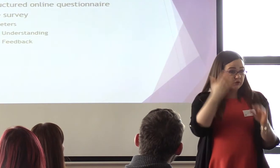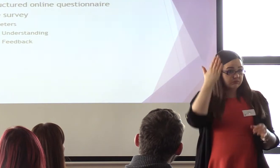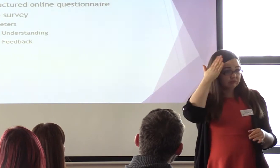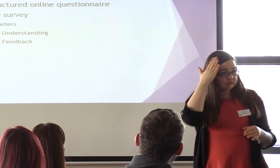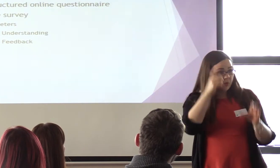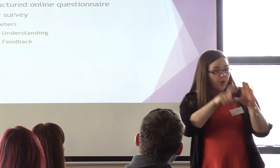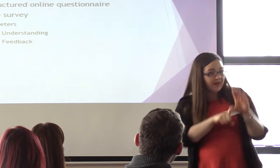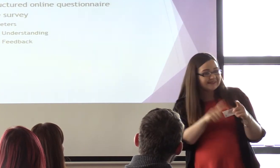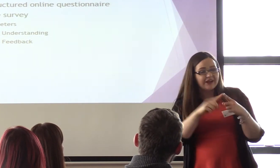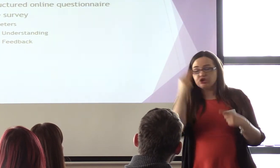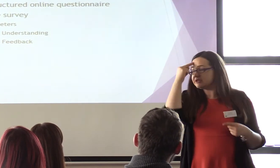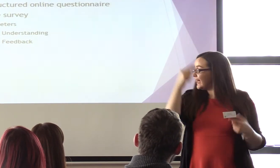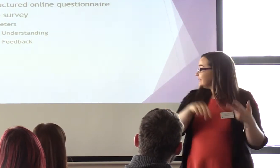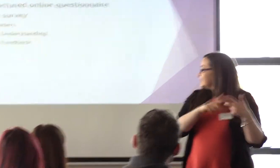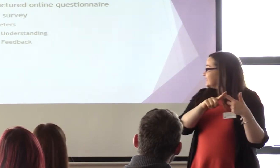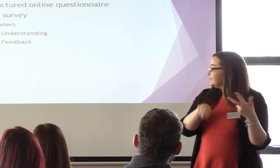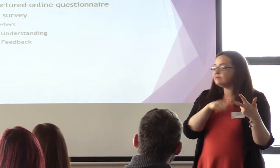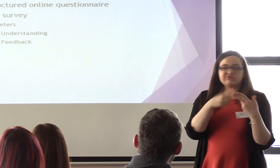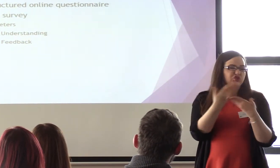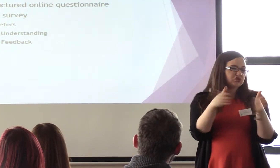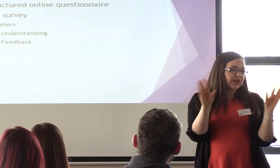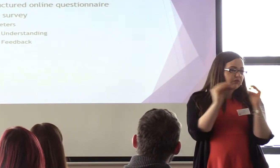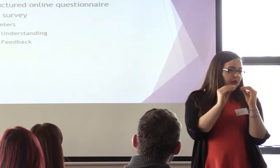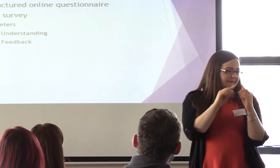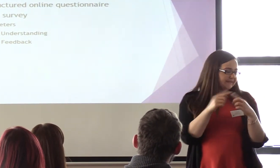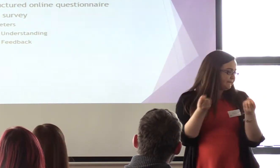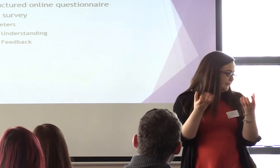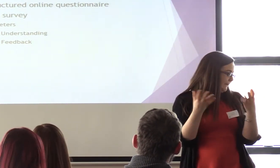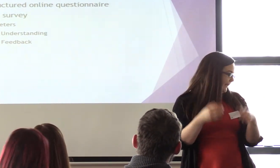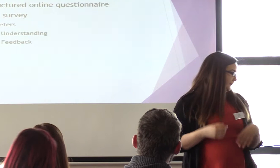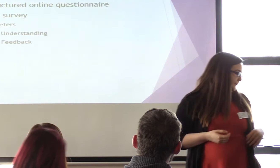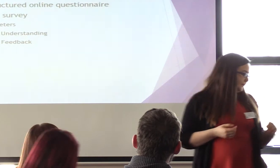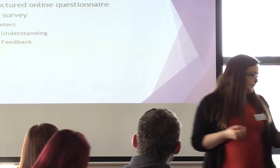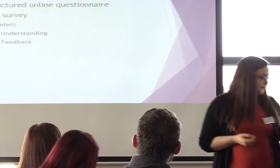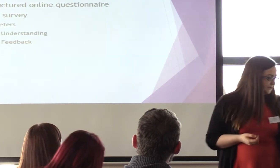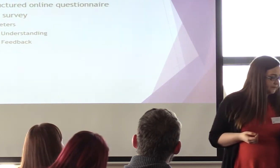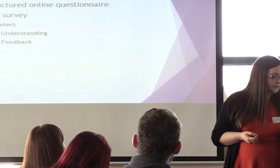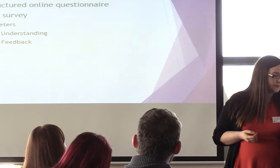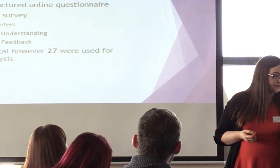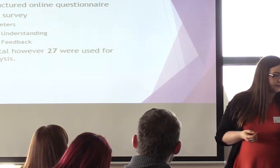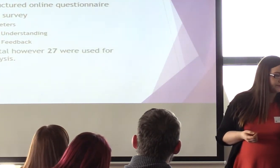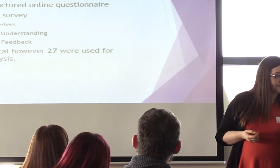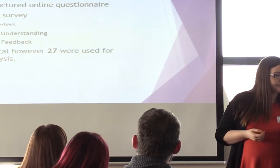of interpreters, quality and understanding of interpreters, and general feedback and comments.